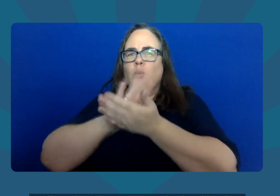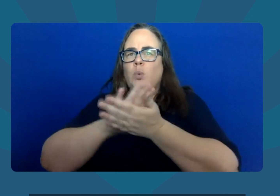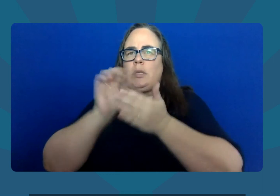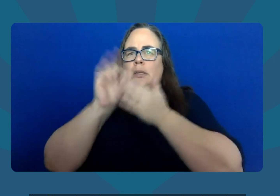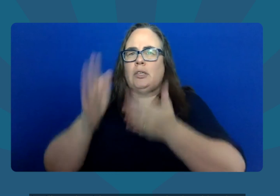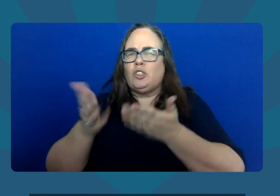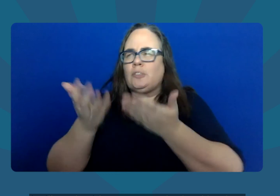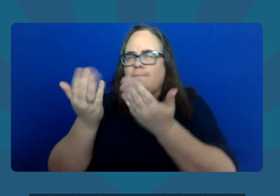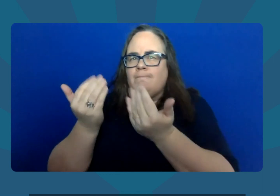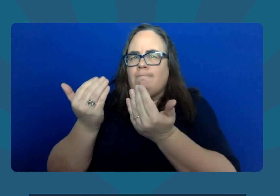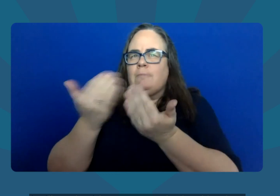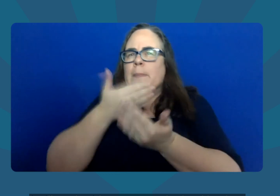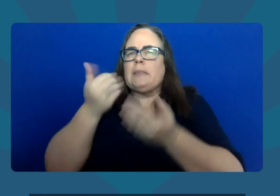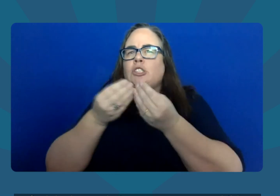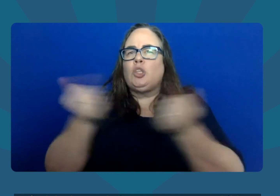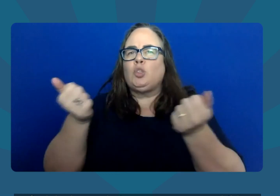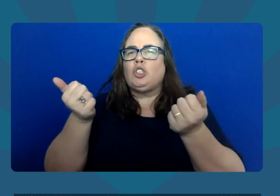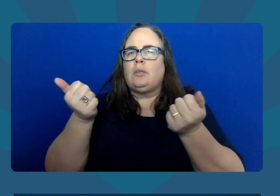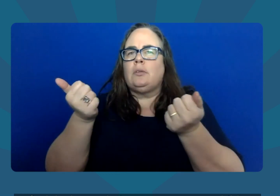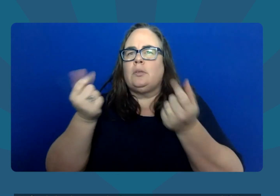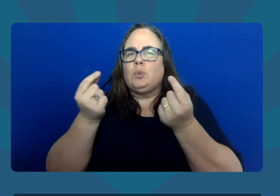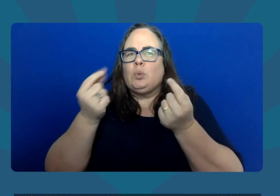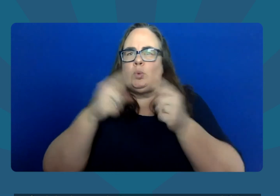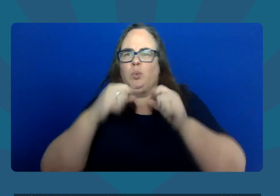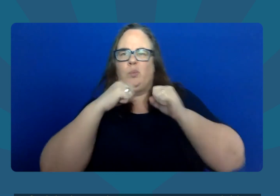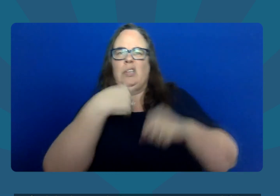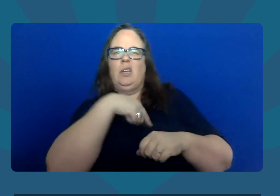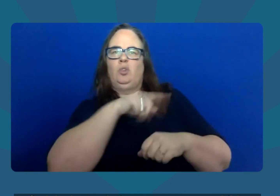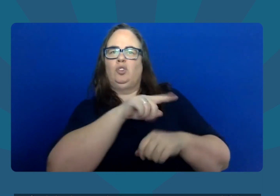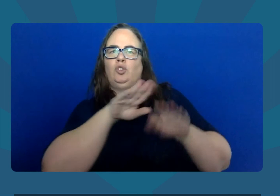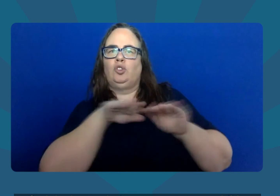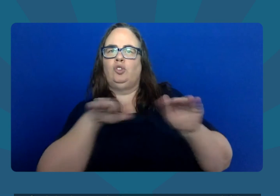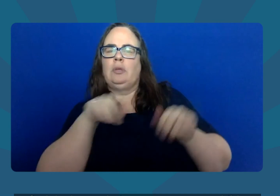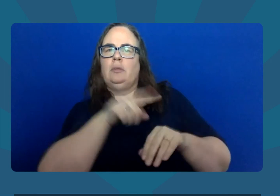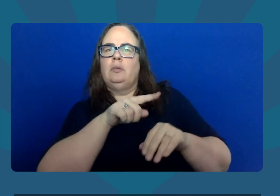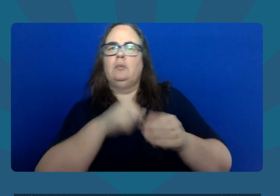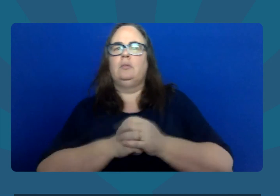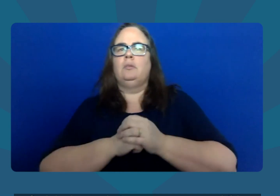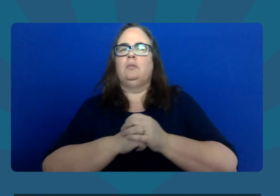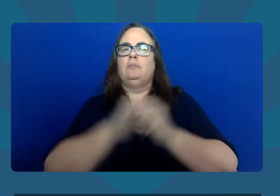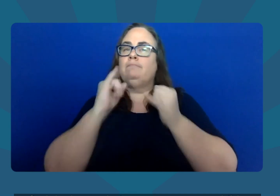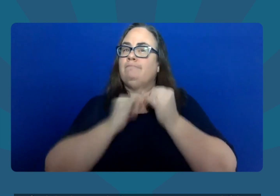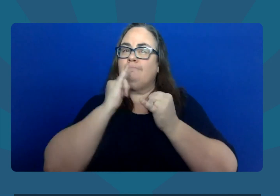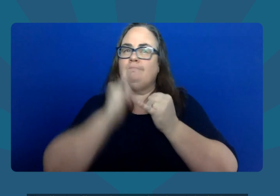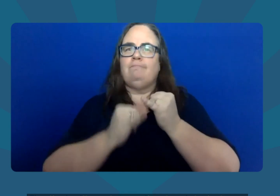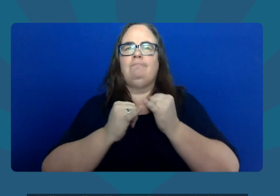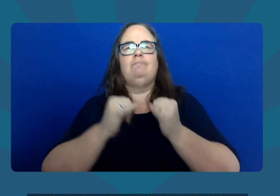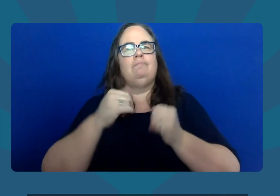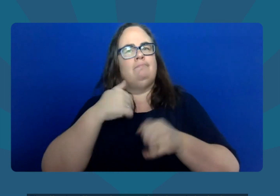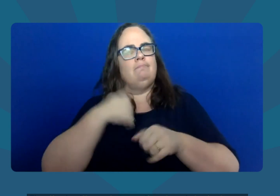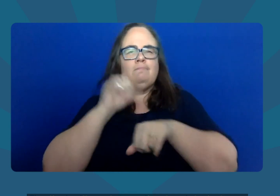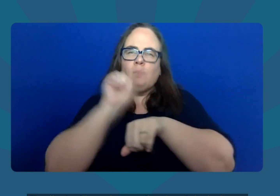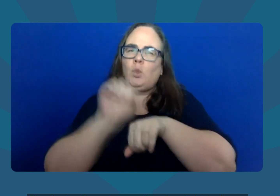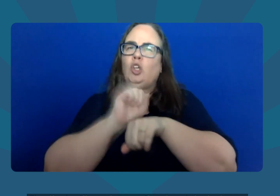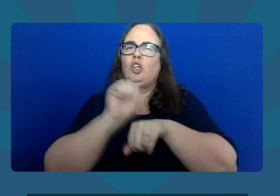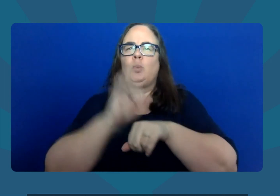with parents and school leaders to find the best solutions to protect our children.